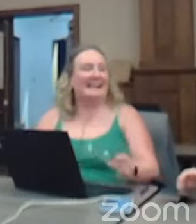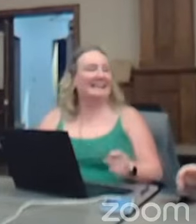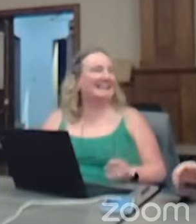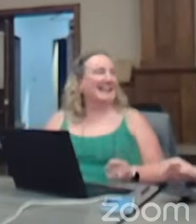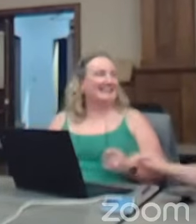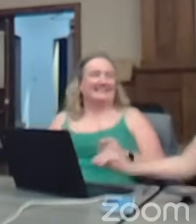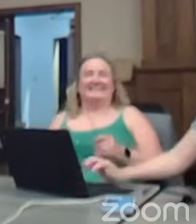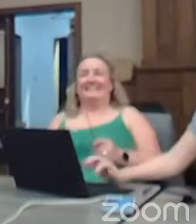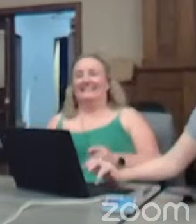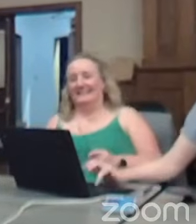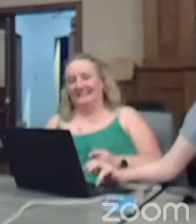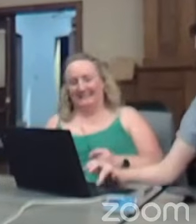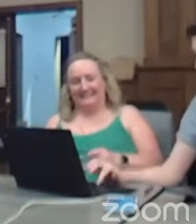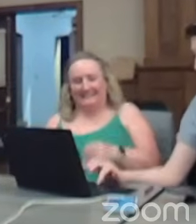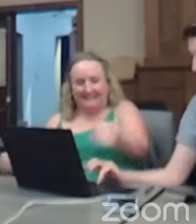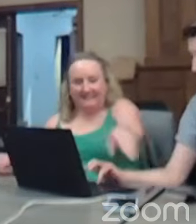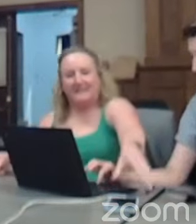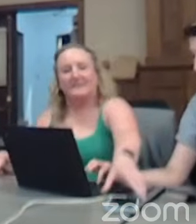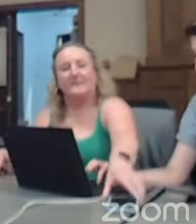comments at this stage from partners?